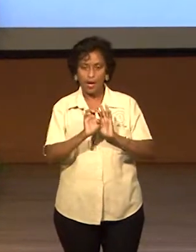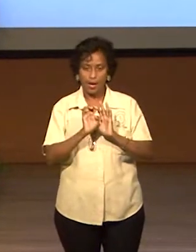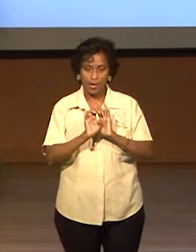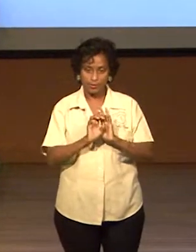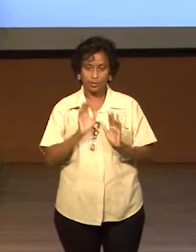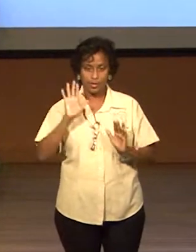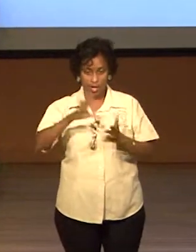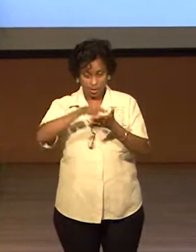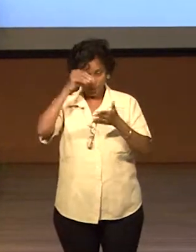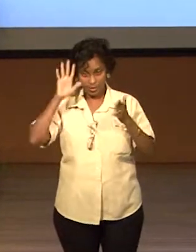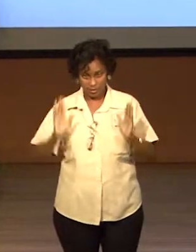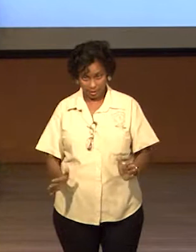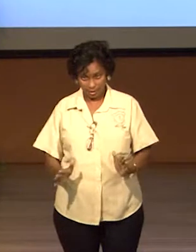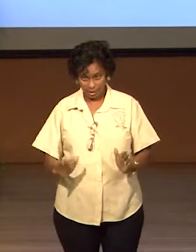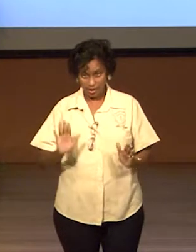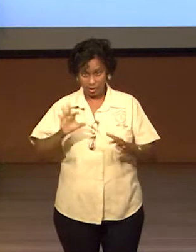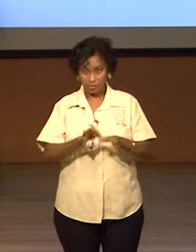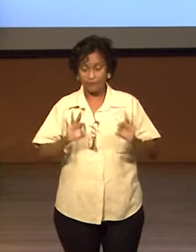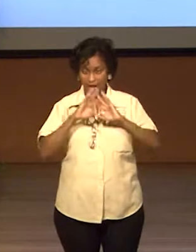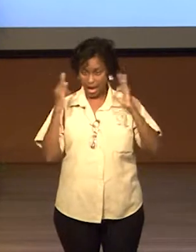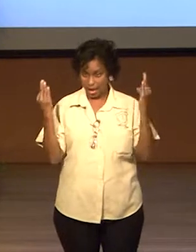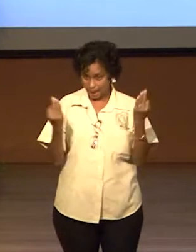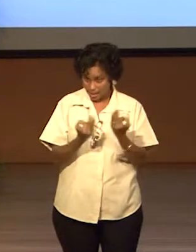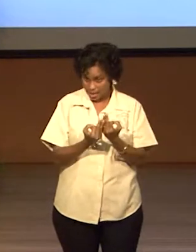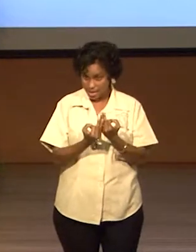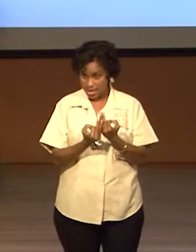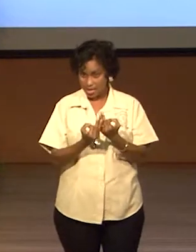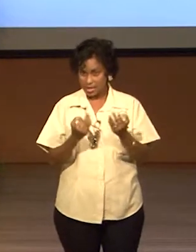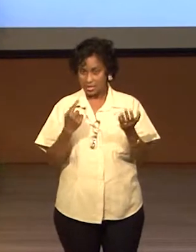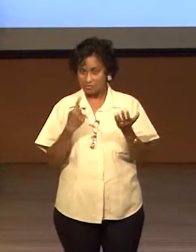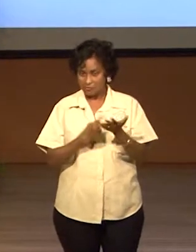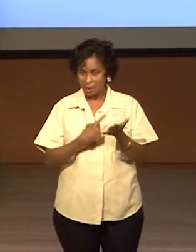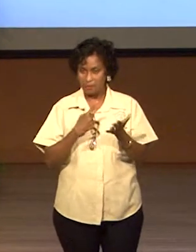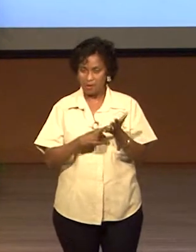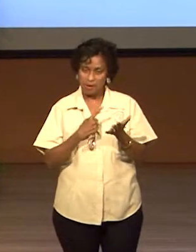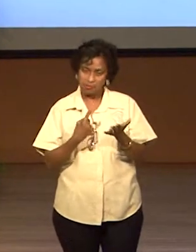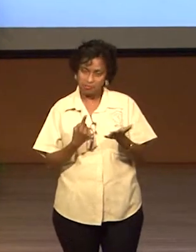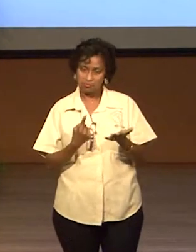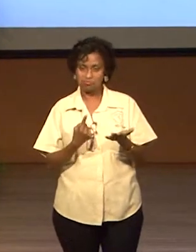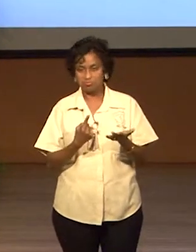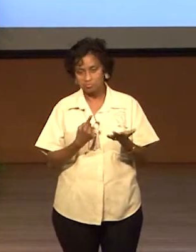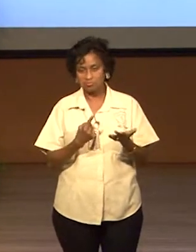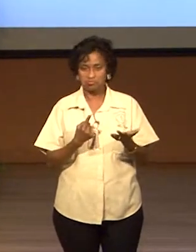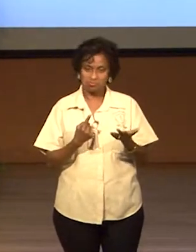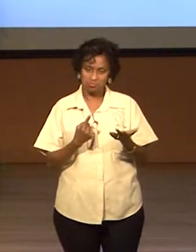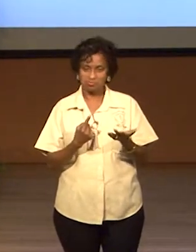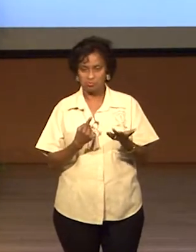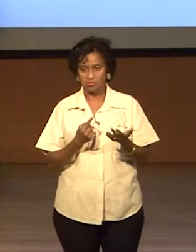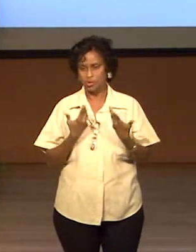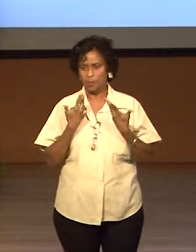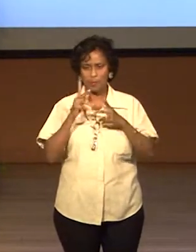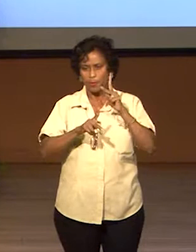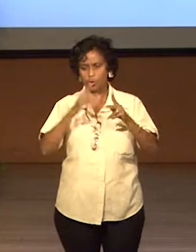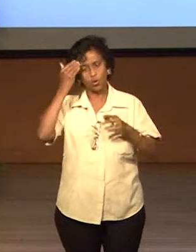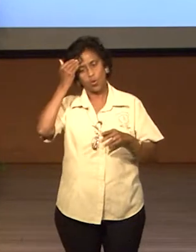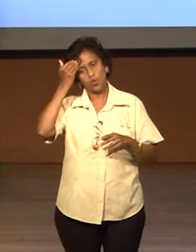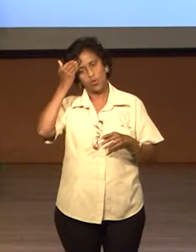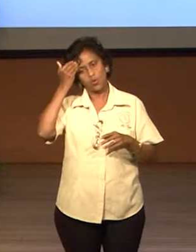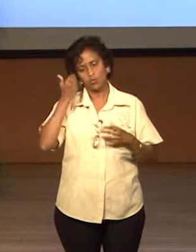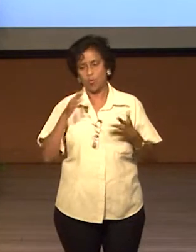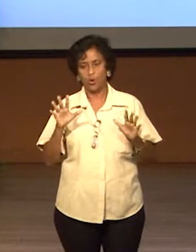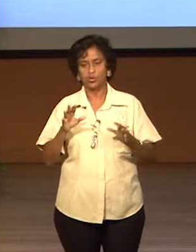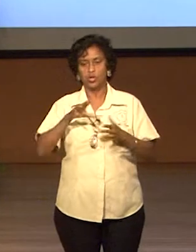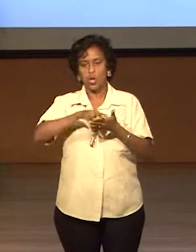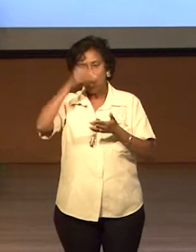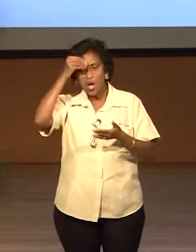wanting to have the issue raised in a way that would suggest that their child or the individual has a problem. So I